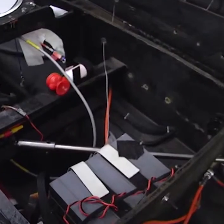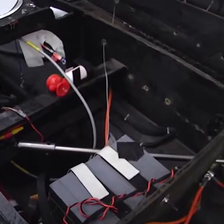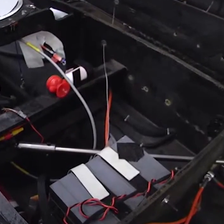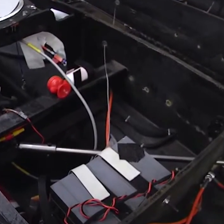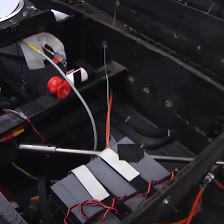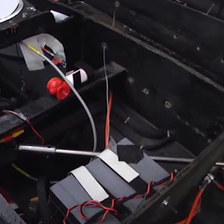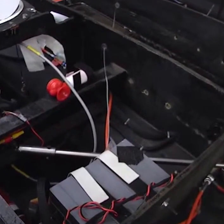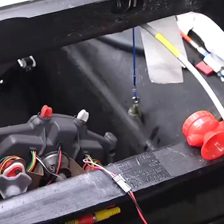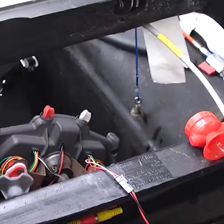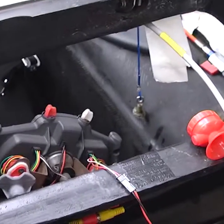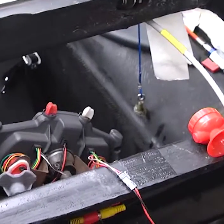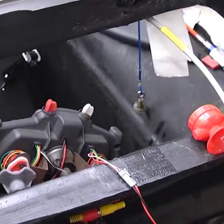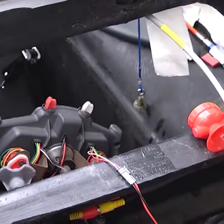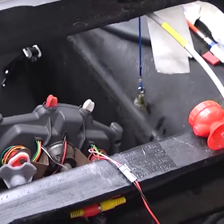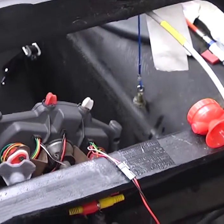We do though.